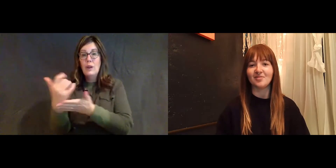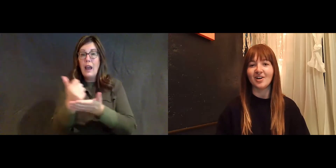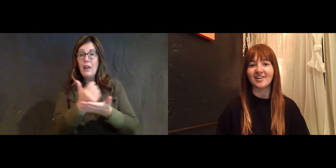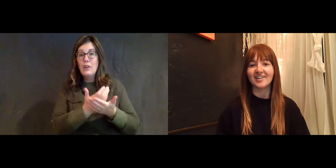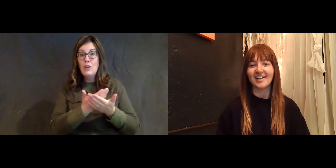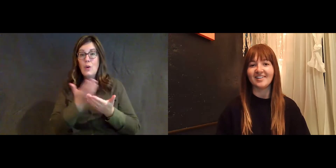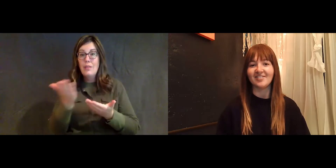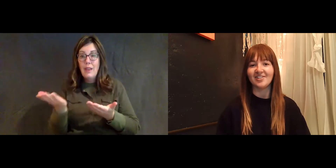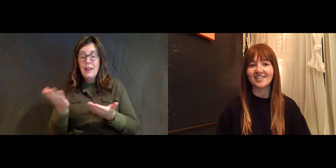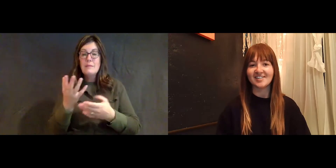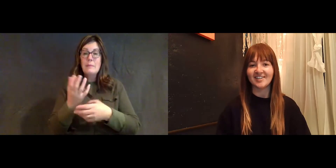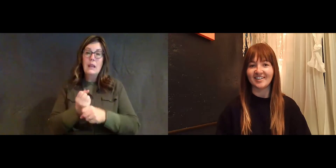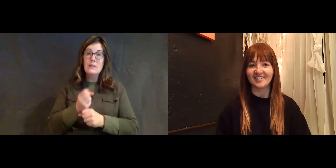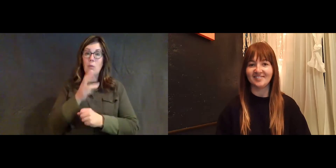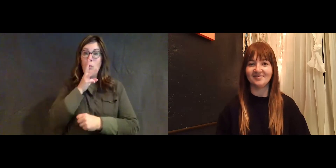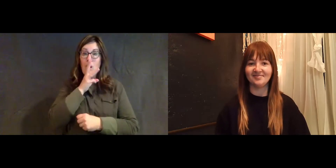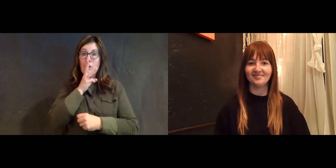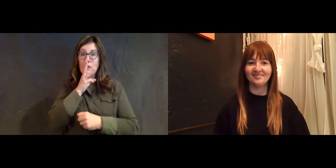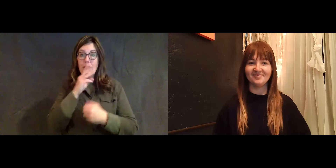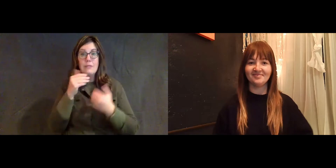some water, and we'll get started.